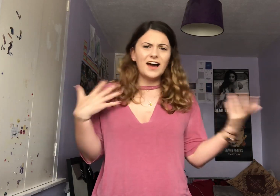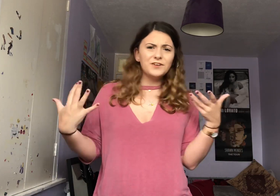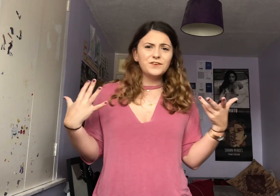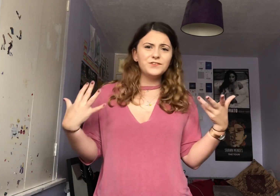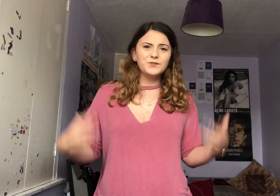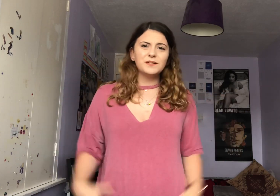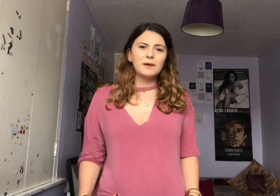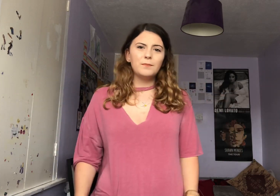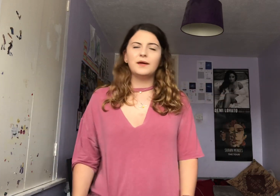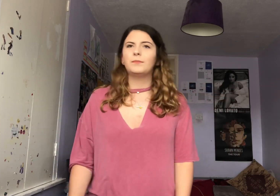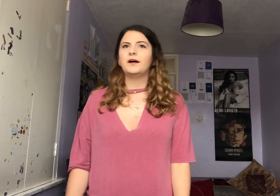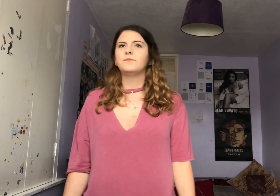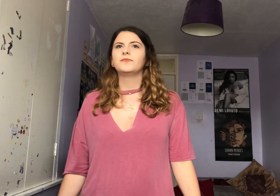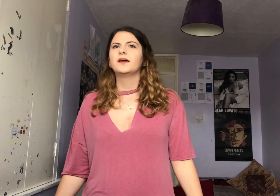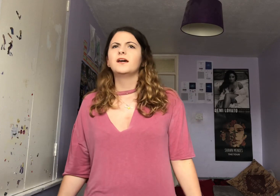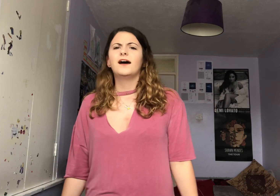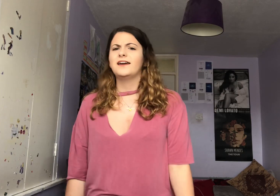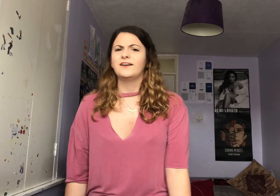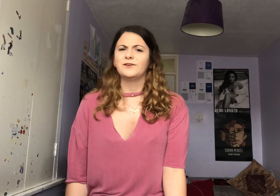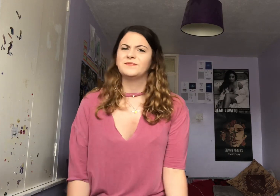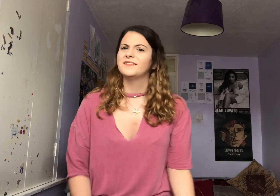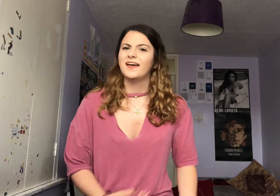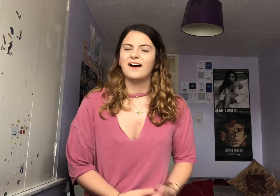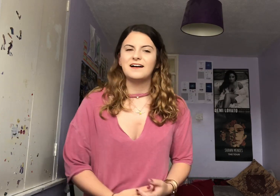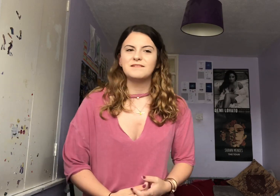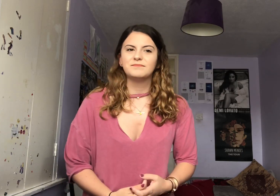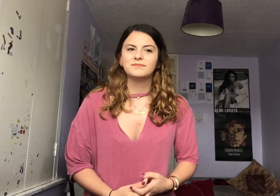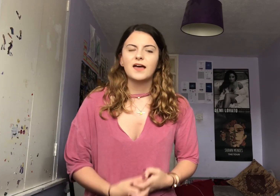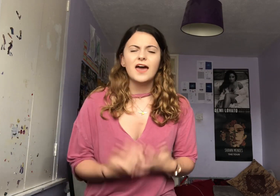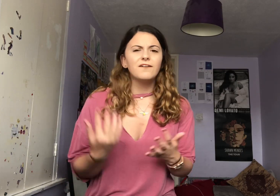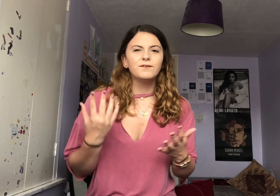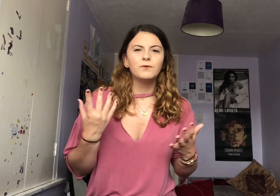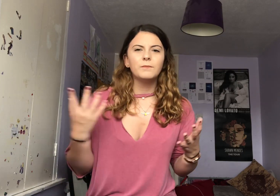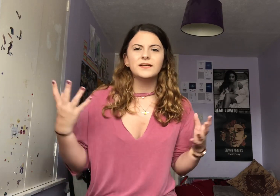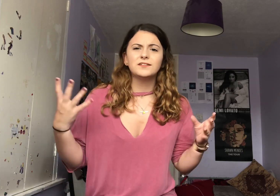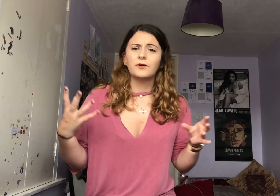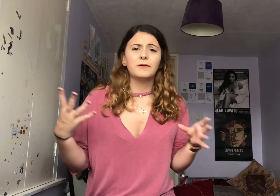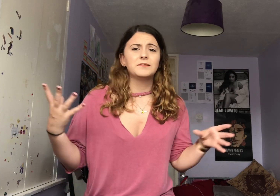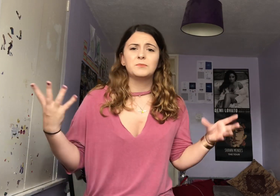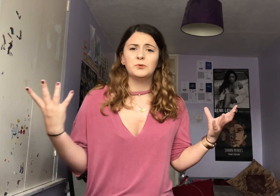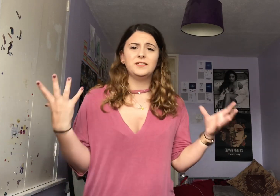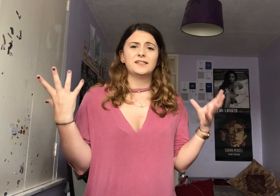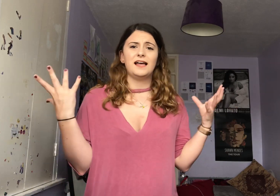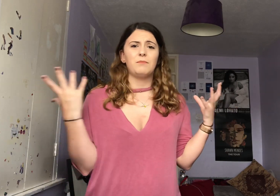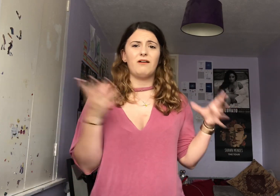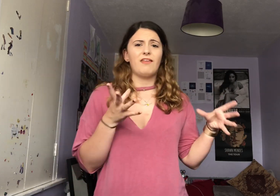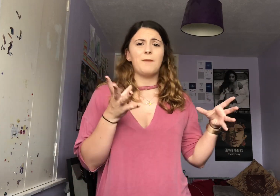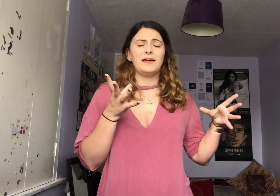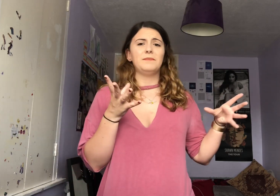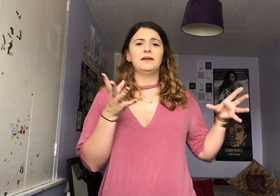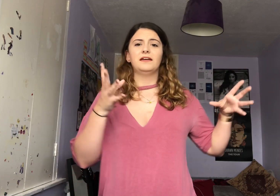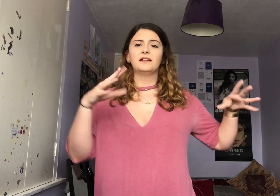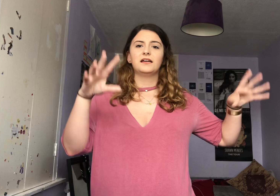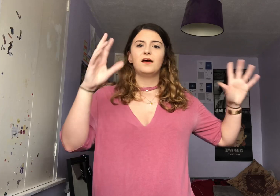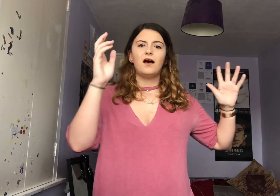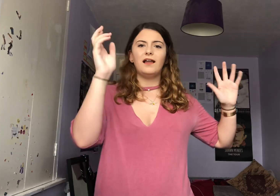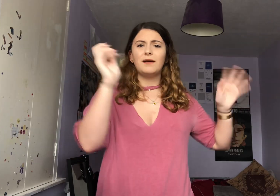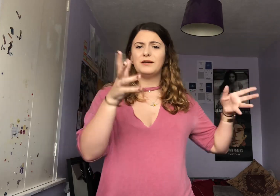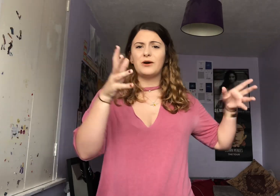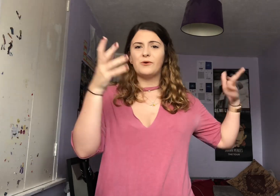kind of confusing maybe, but I don't know. If you want me to go into more detail about that, maybe let me know, and